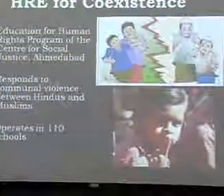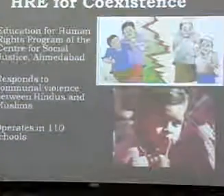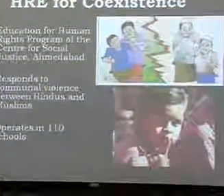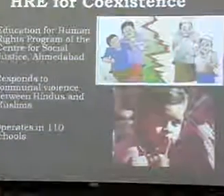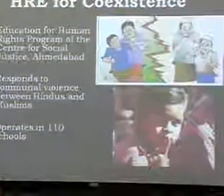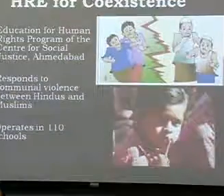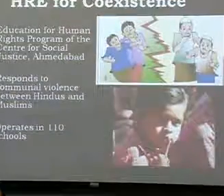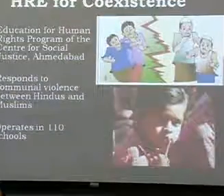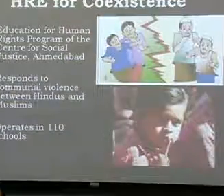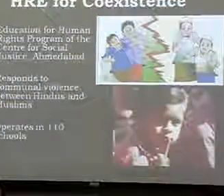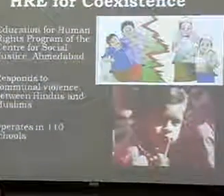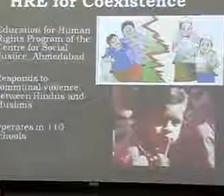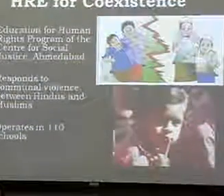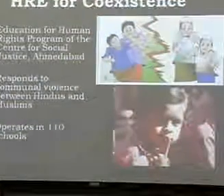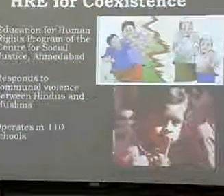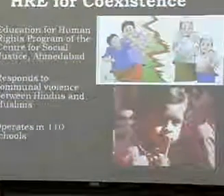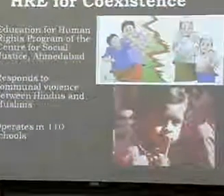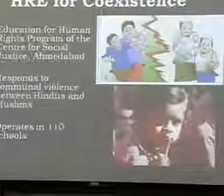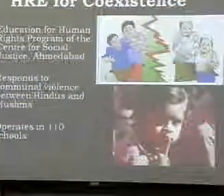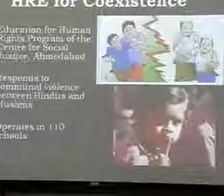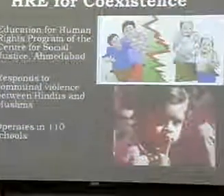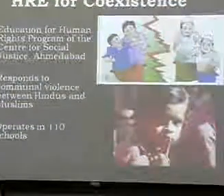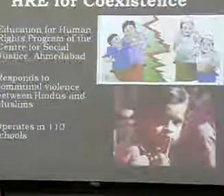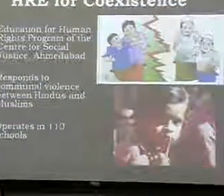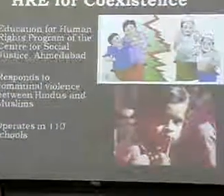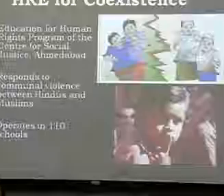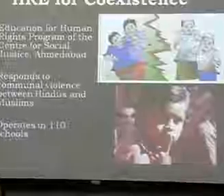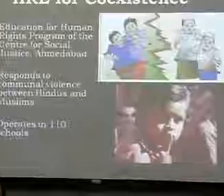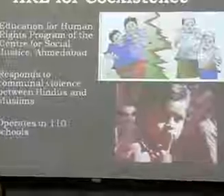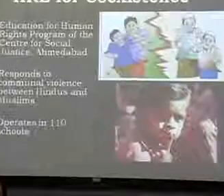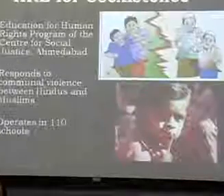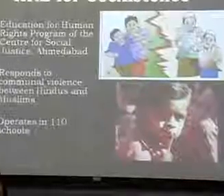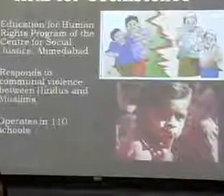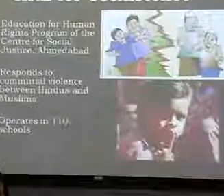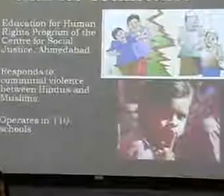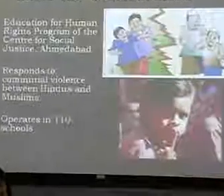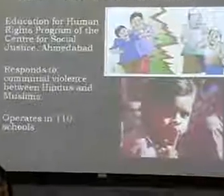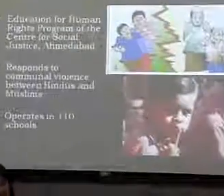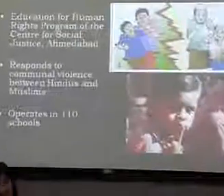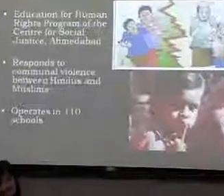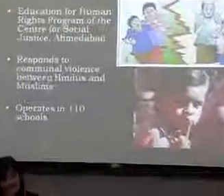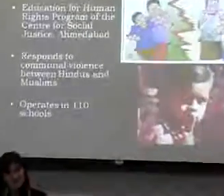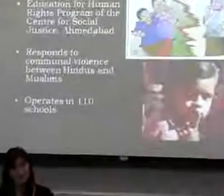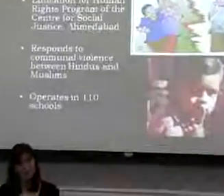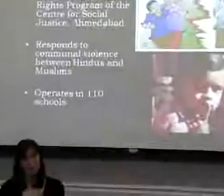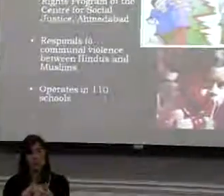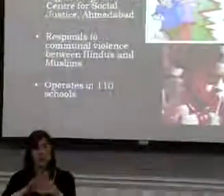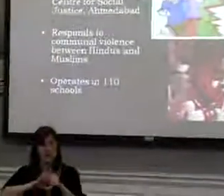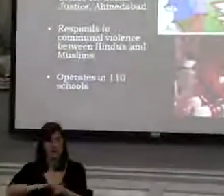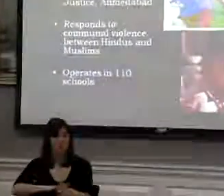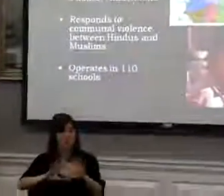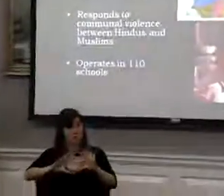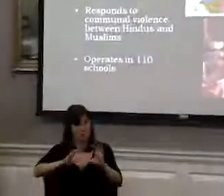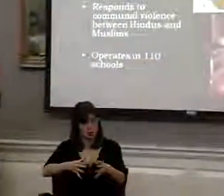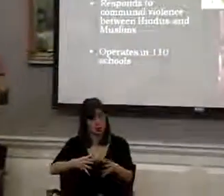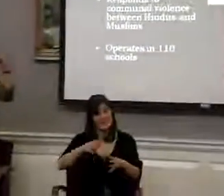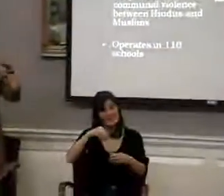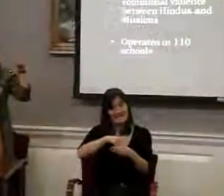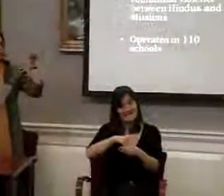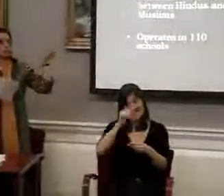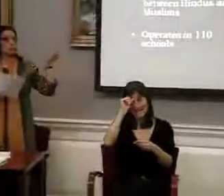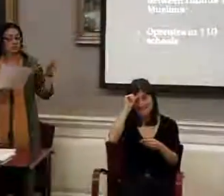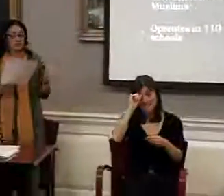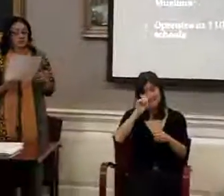1994 to provide legal assistance to marginalized communities through representation, paralegal training, and advocacy in the state of Gujarat, which is